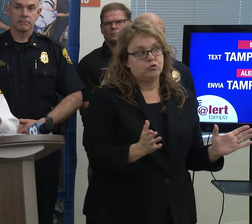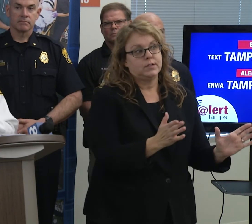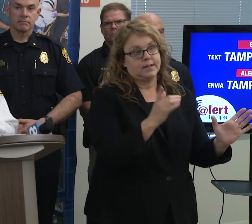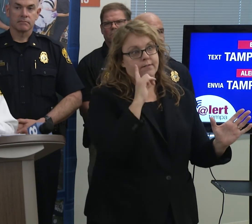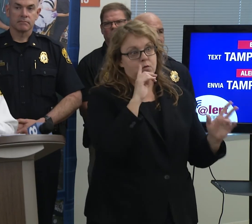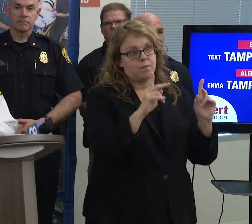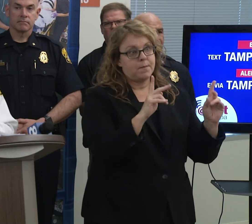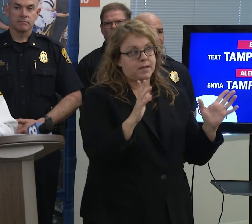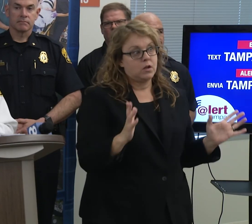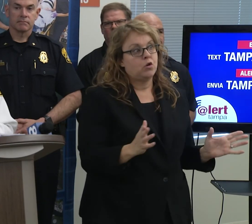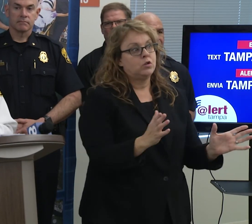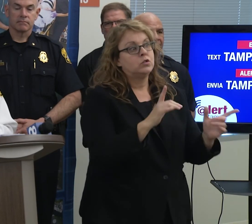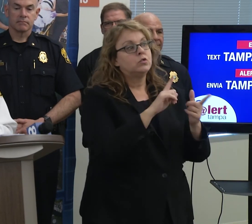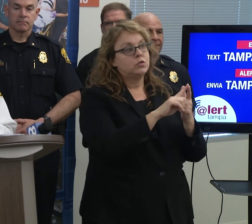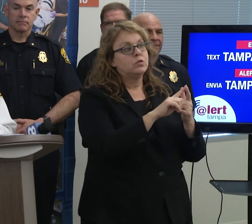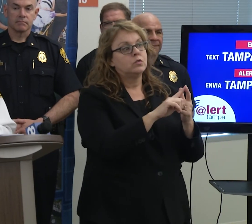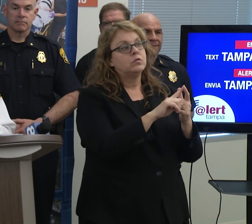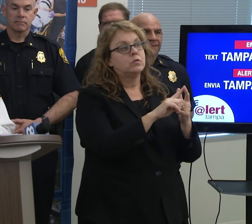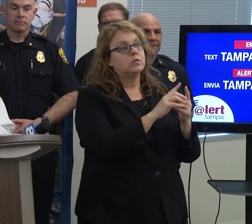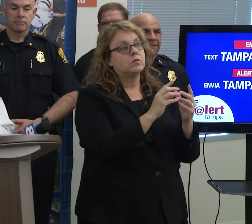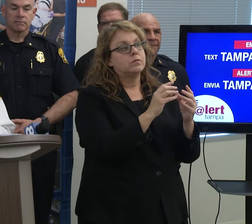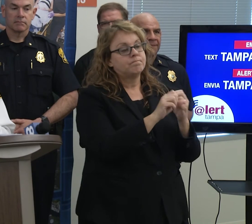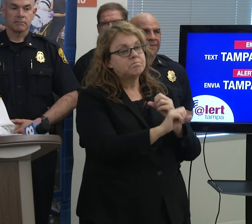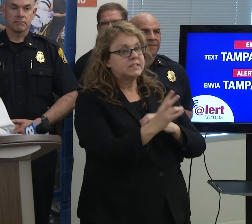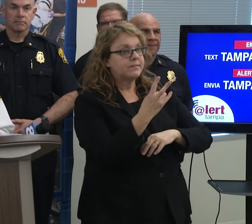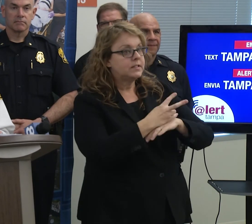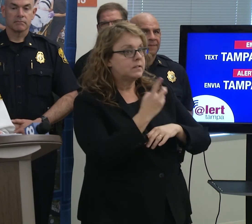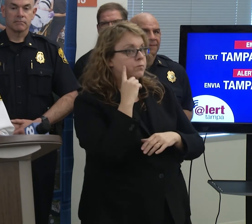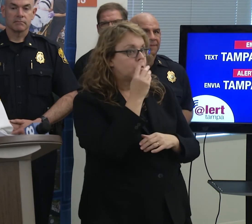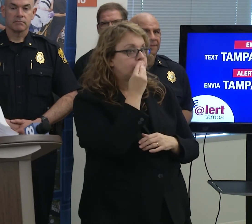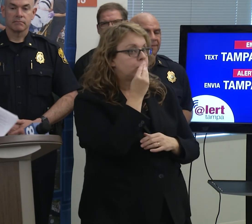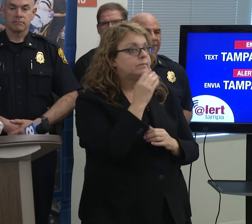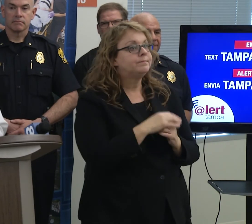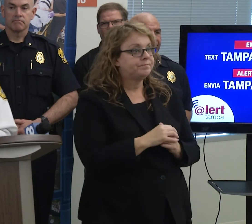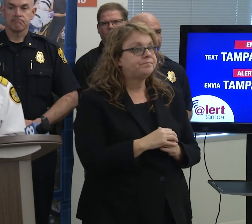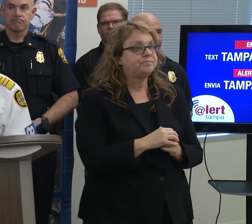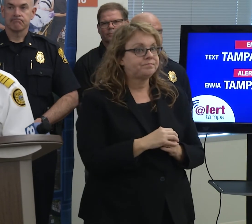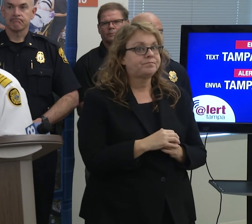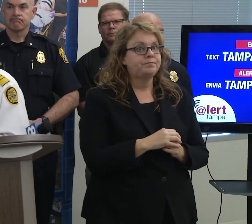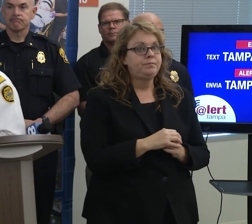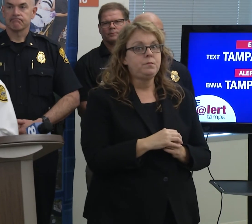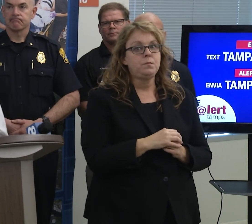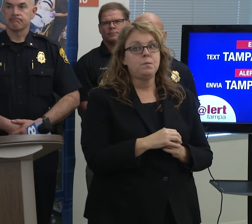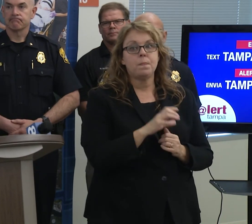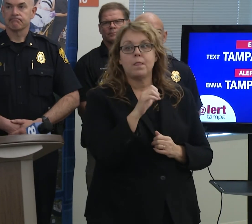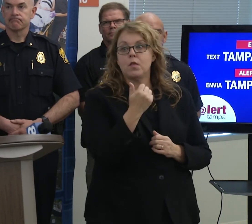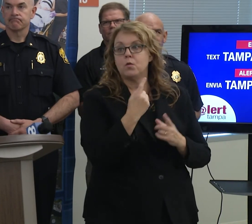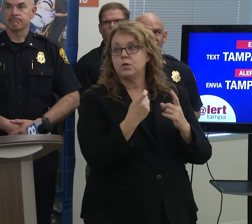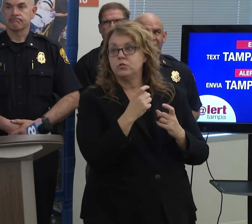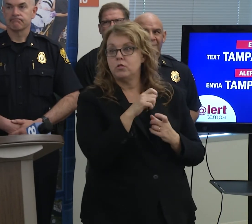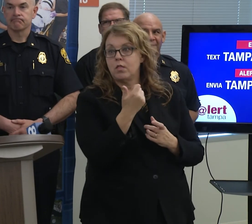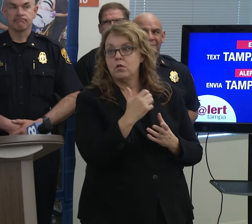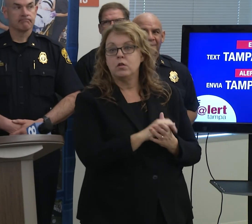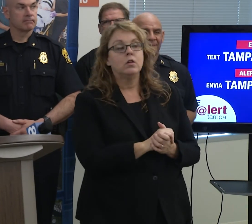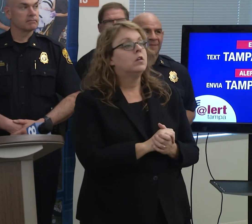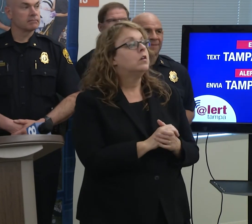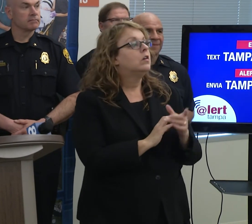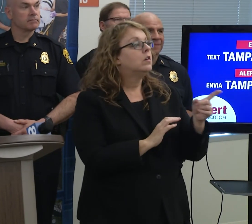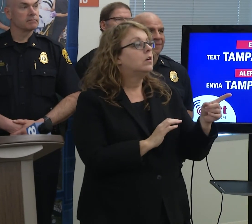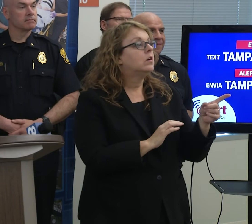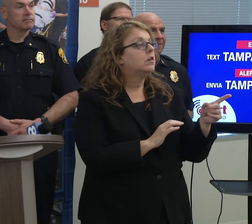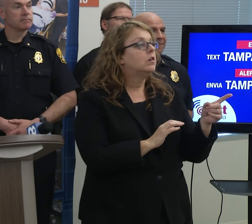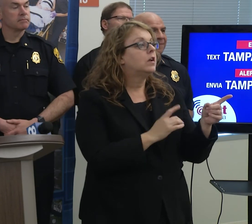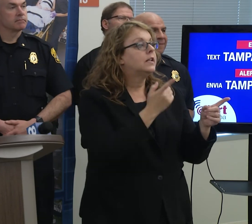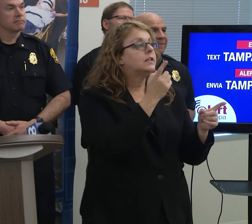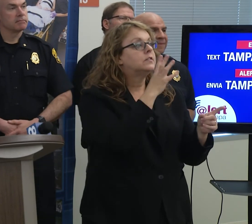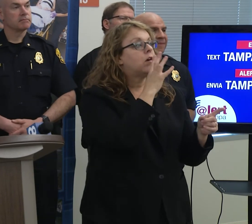the public to consider a longer food supply. That's what we're doing. Any other questions? Can you guys just